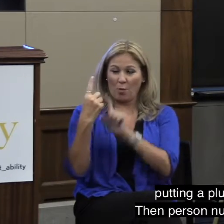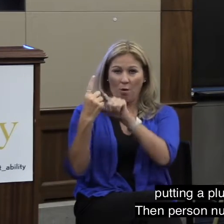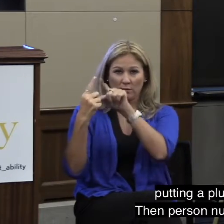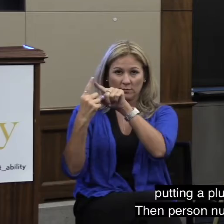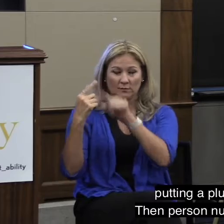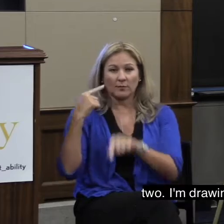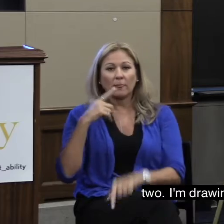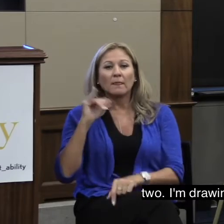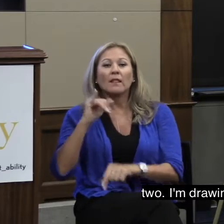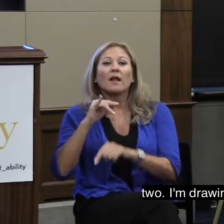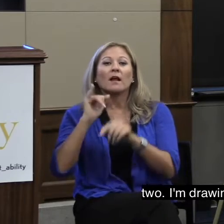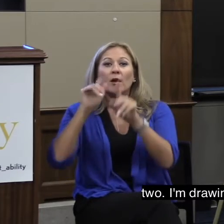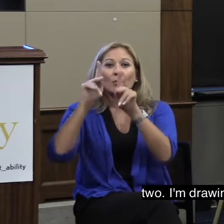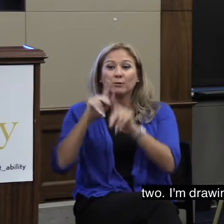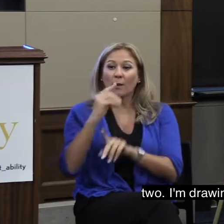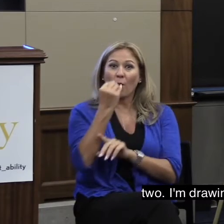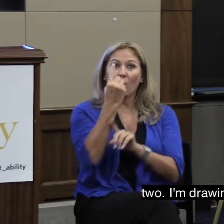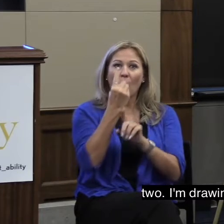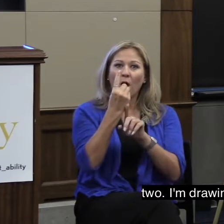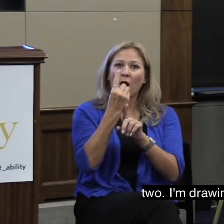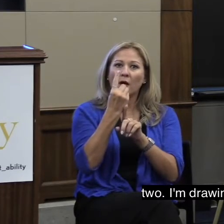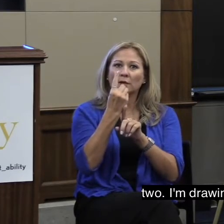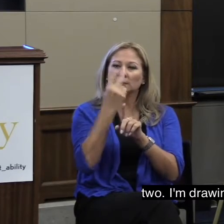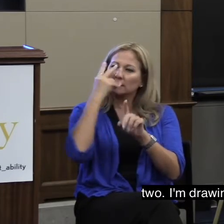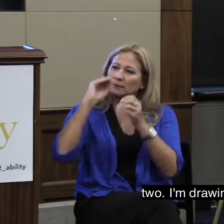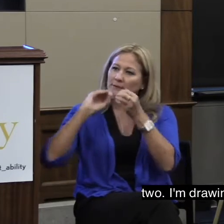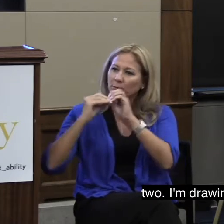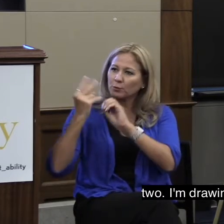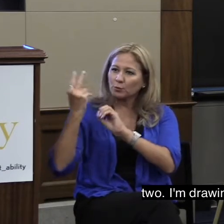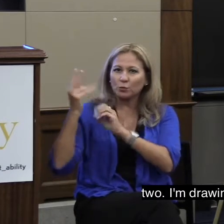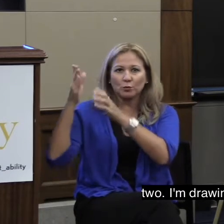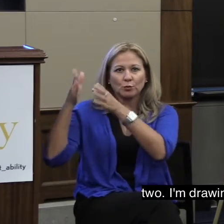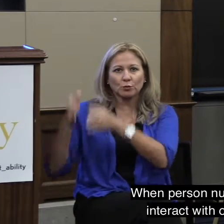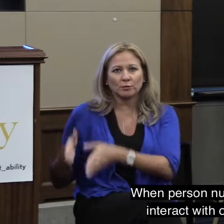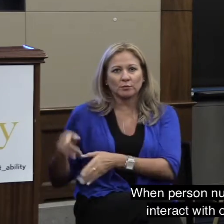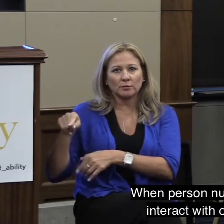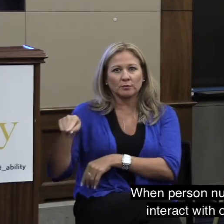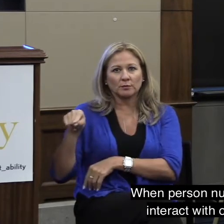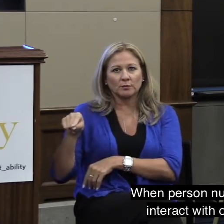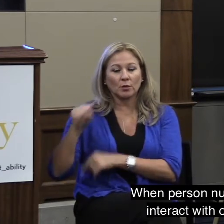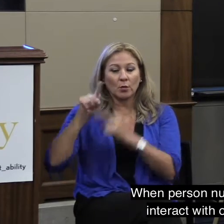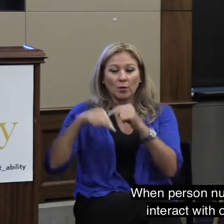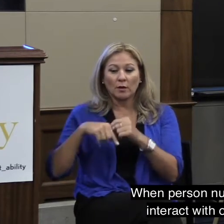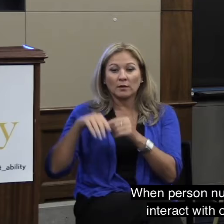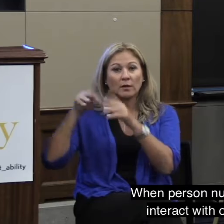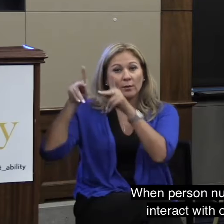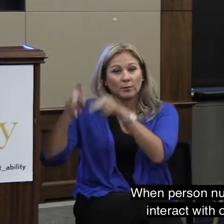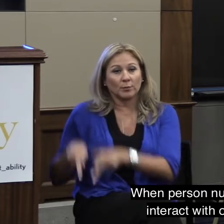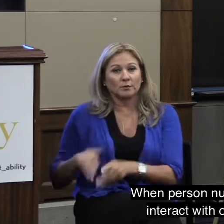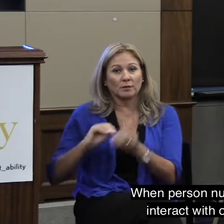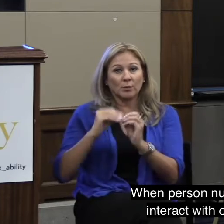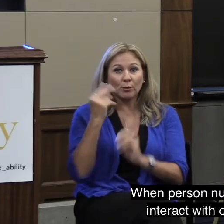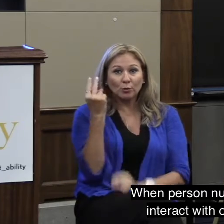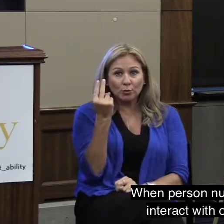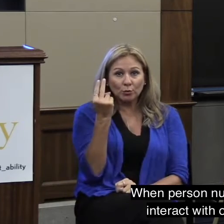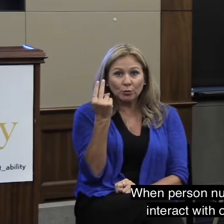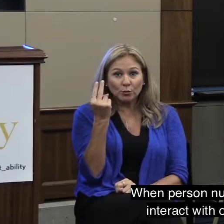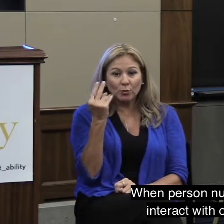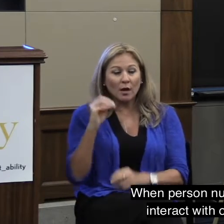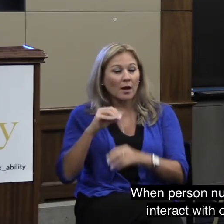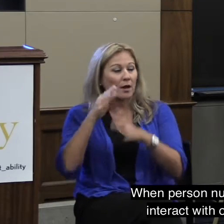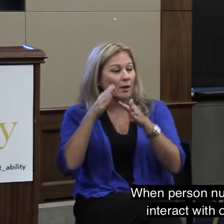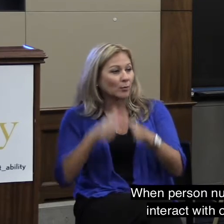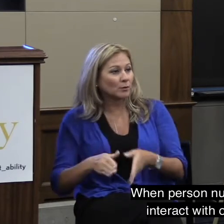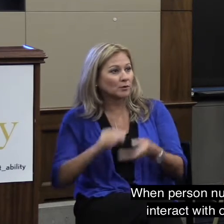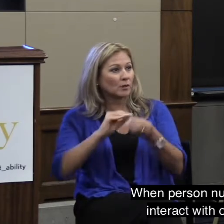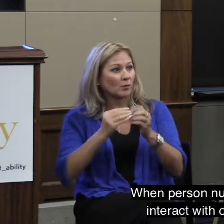talks to person number two, and I'm drawing a line down to person number two. When person number two and person number one interact